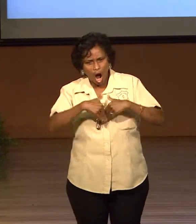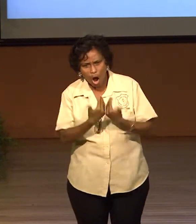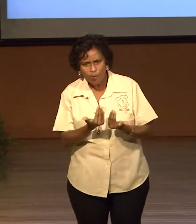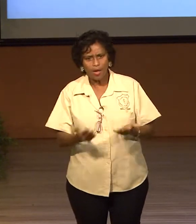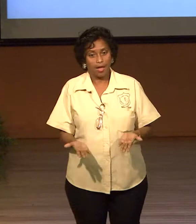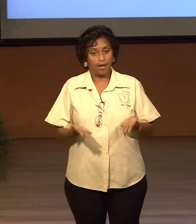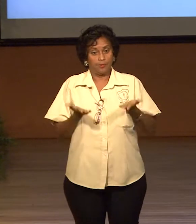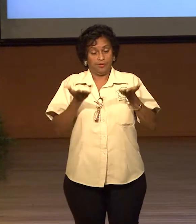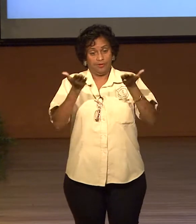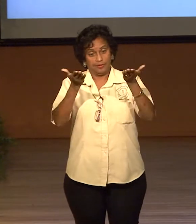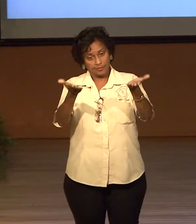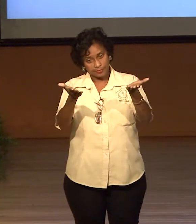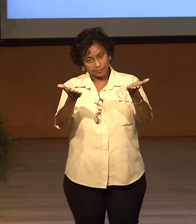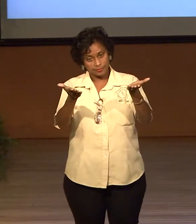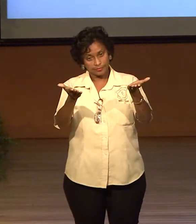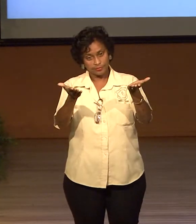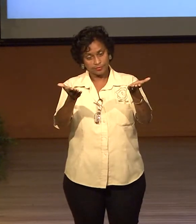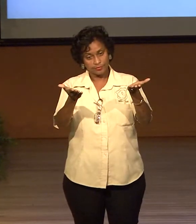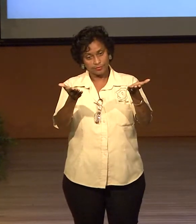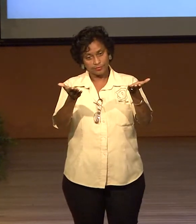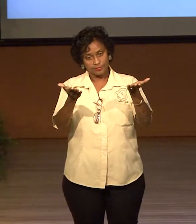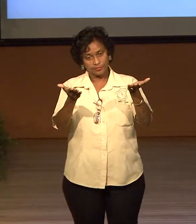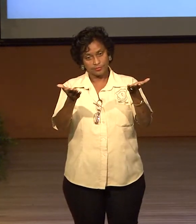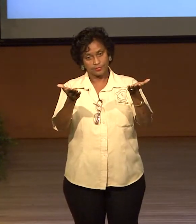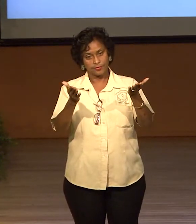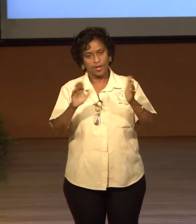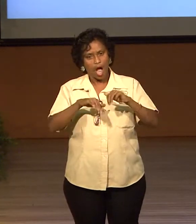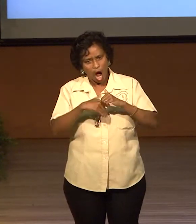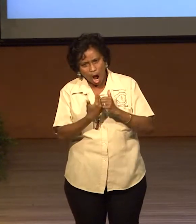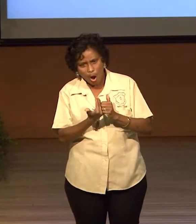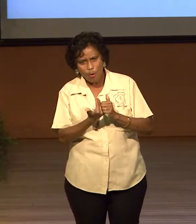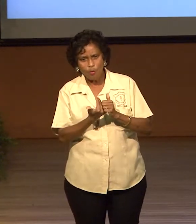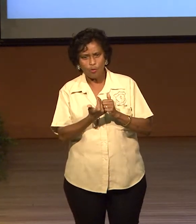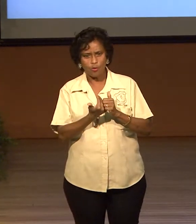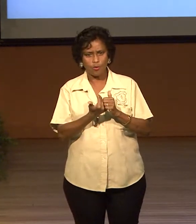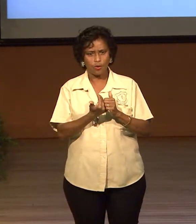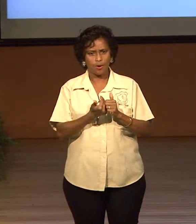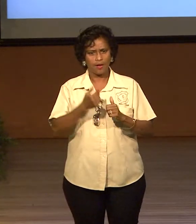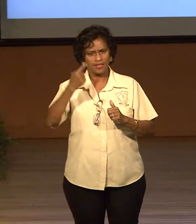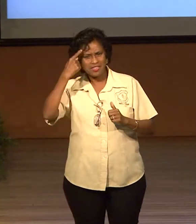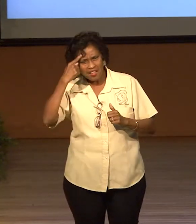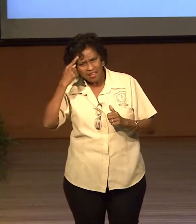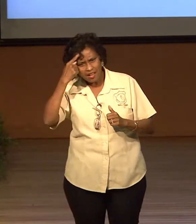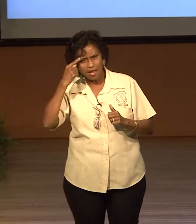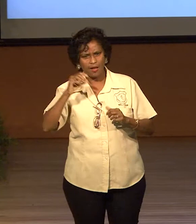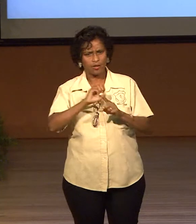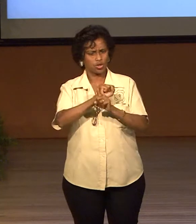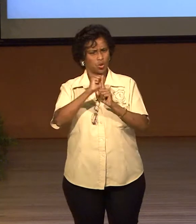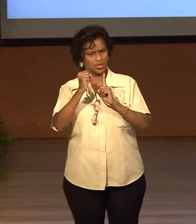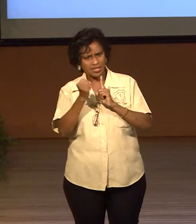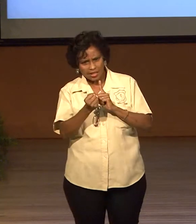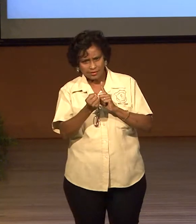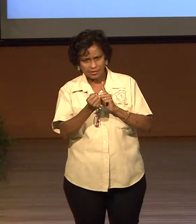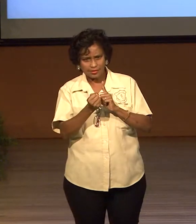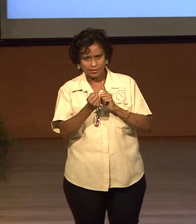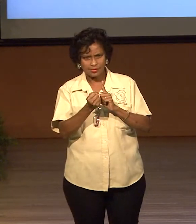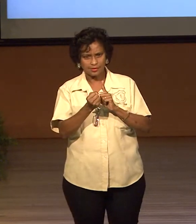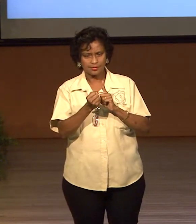or rather, I would rather hear your thoughts on how do you think our societies can